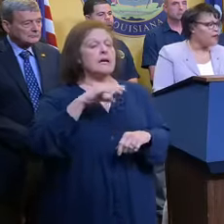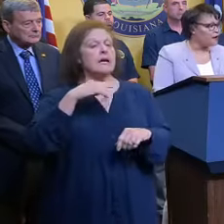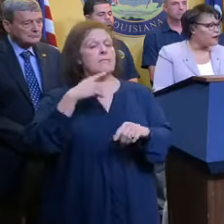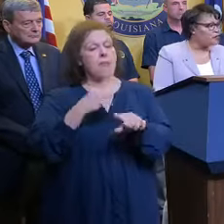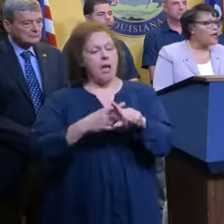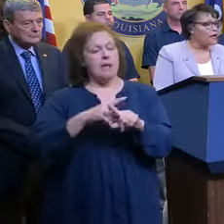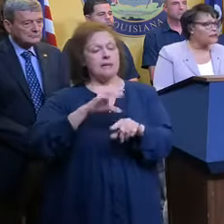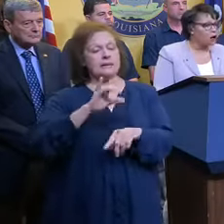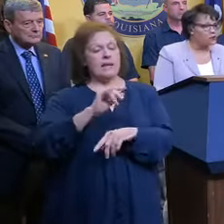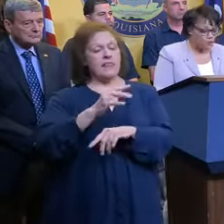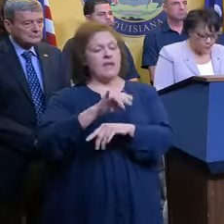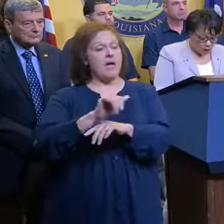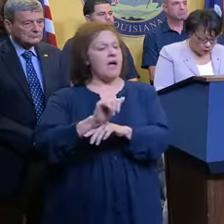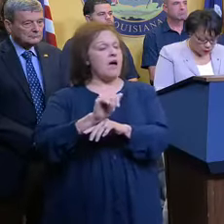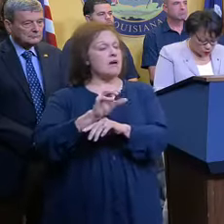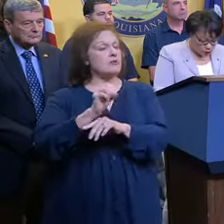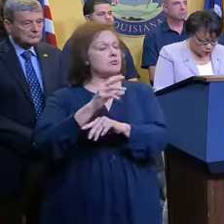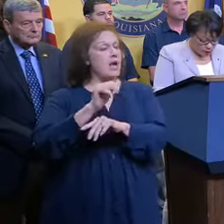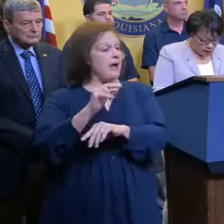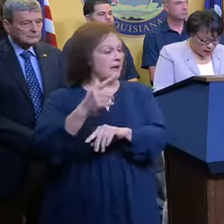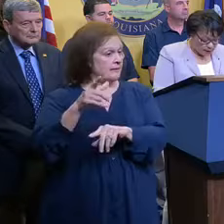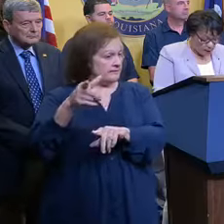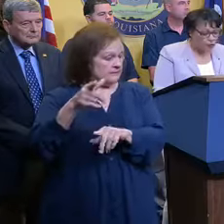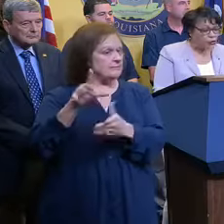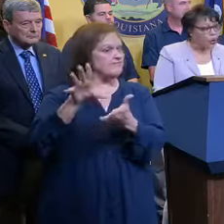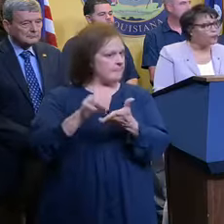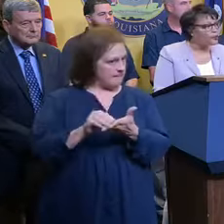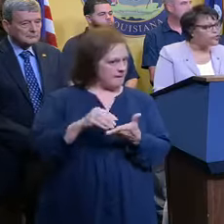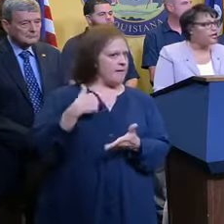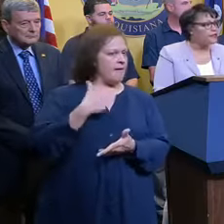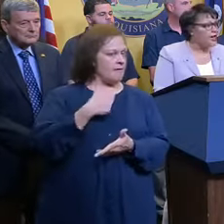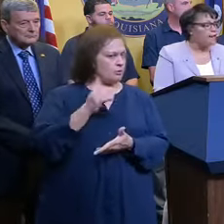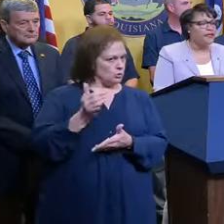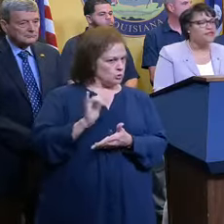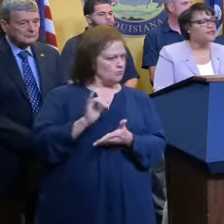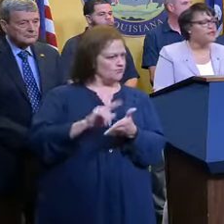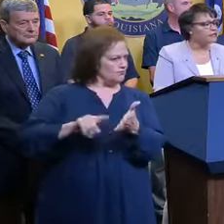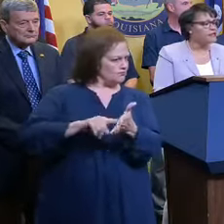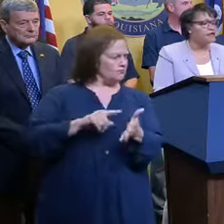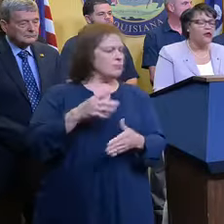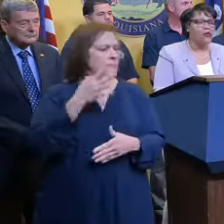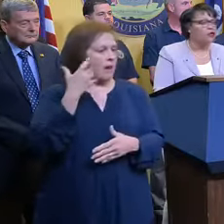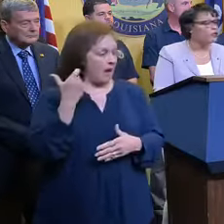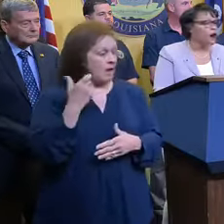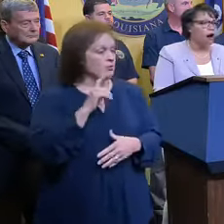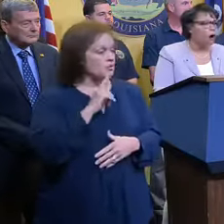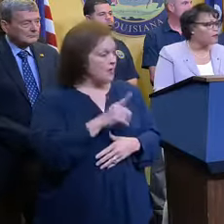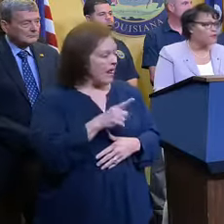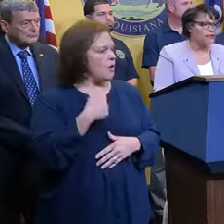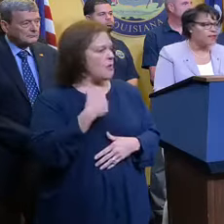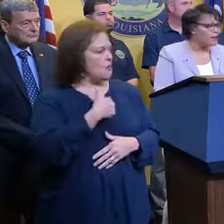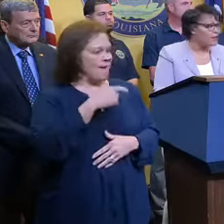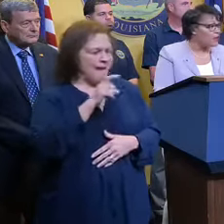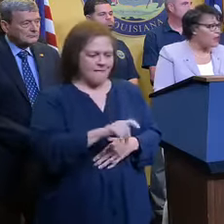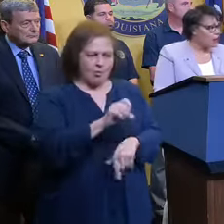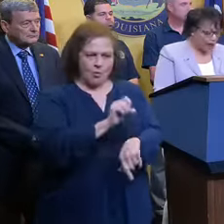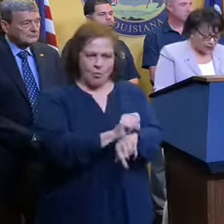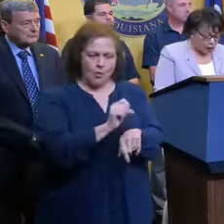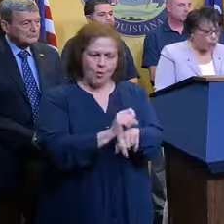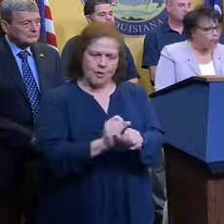Jefferson Parish, has also followed suit. And we do appreciate that, because at the end of the day, we really are all in this